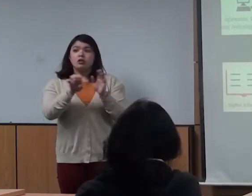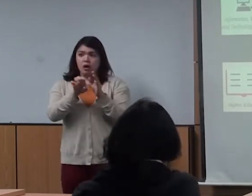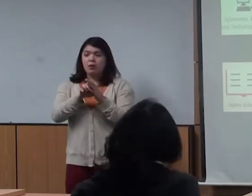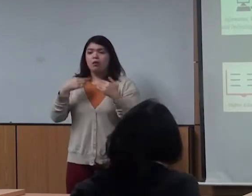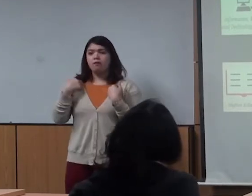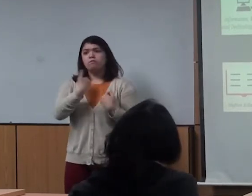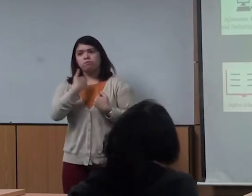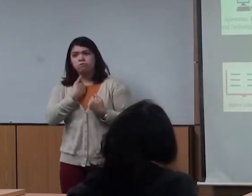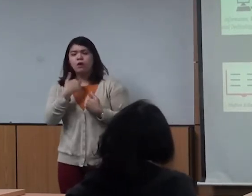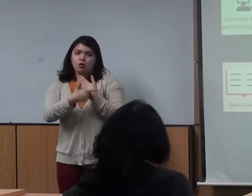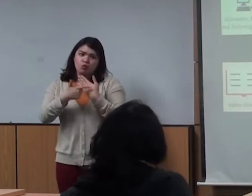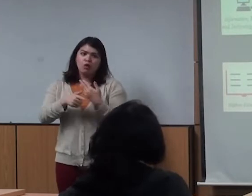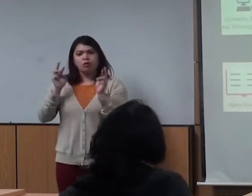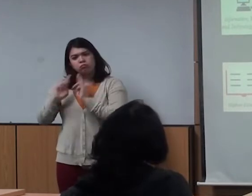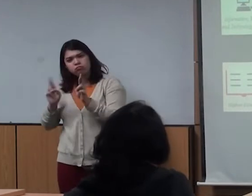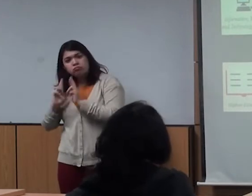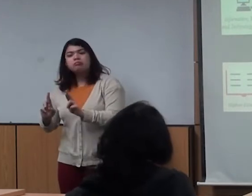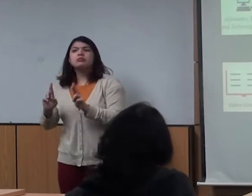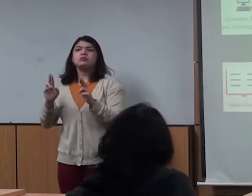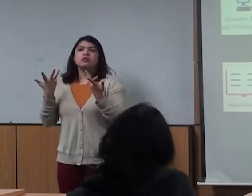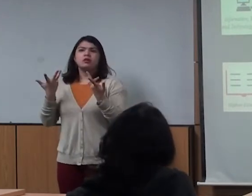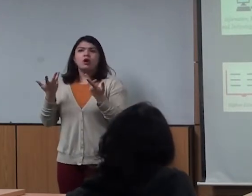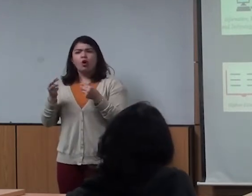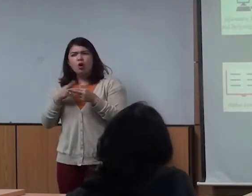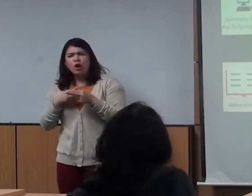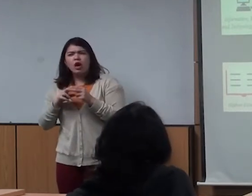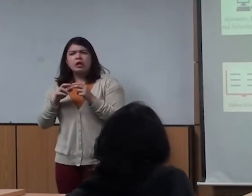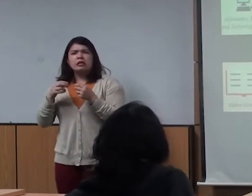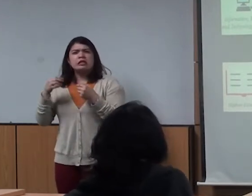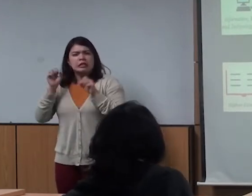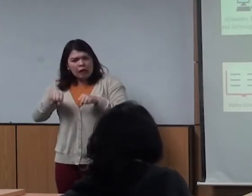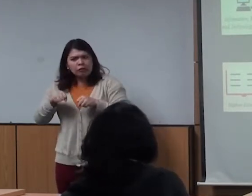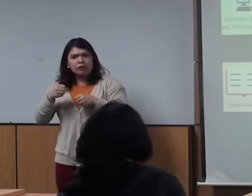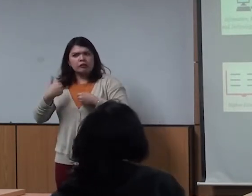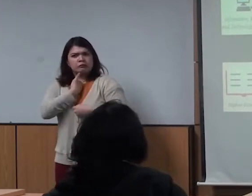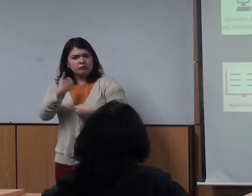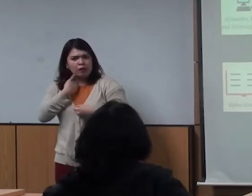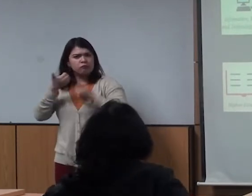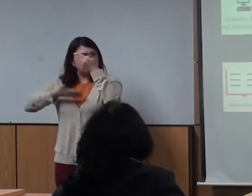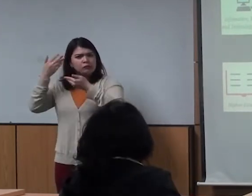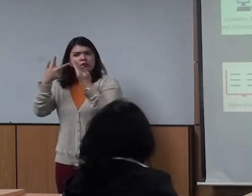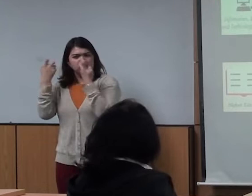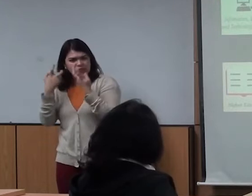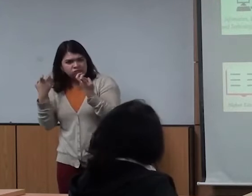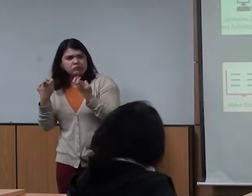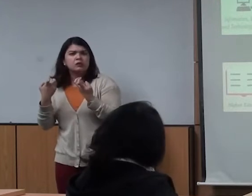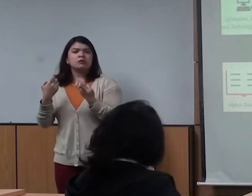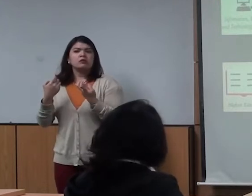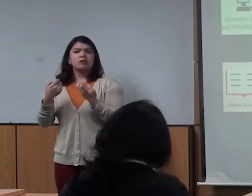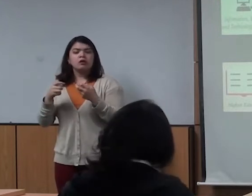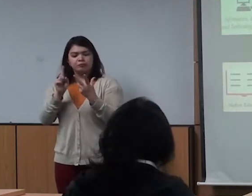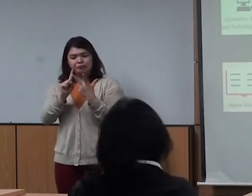to research? Does he or she has critical thinking skills? Another one